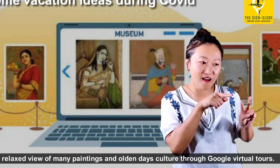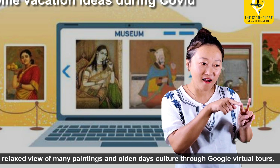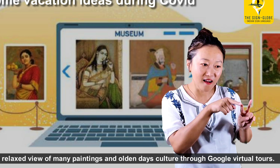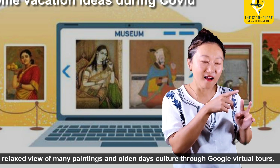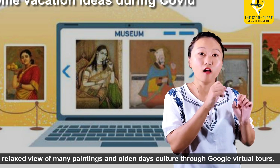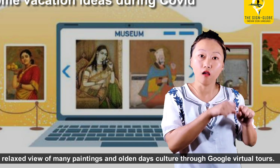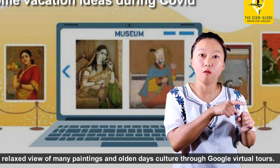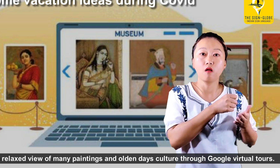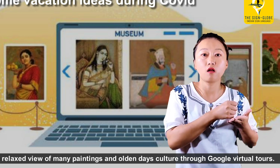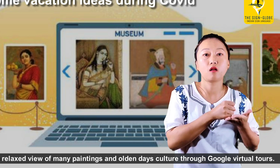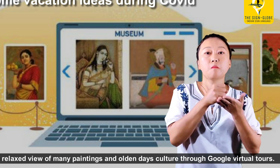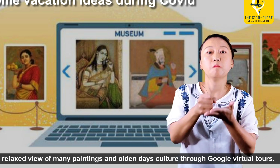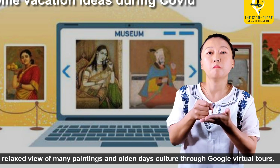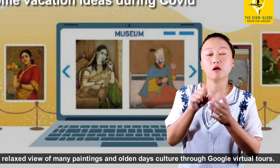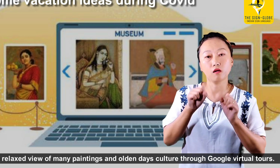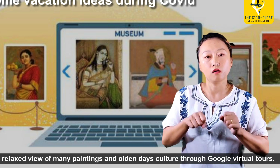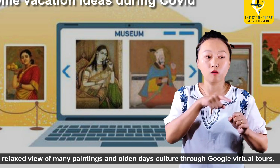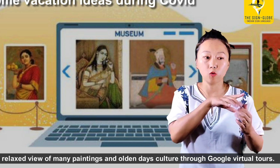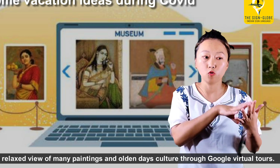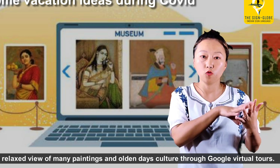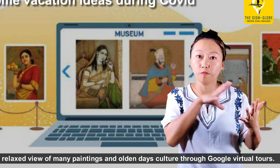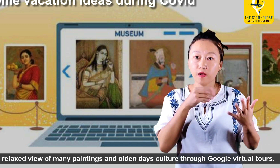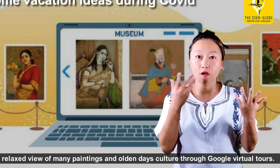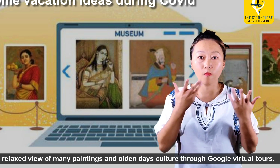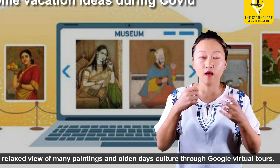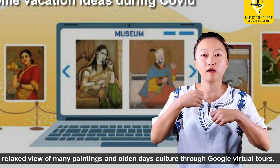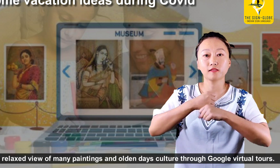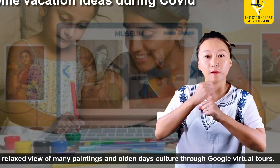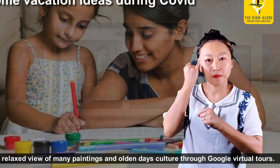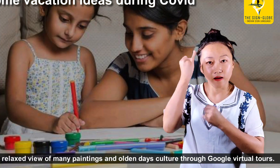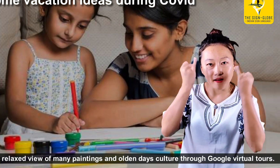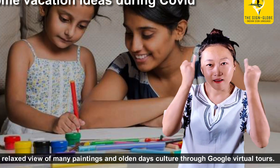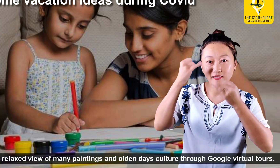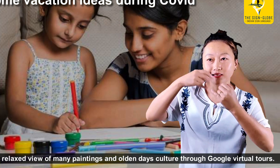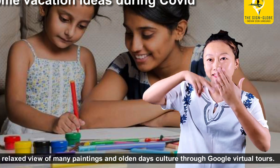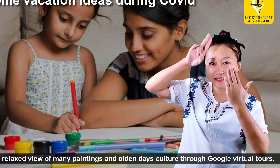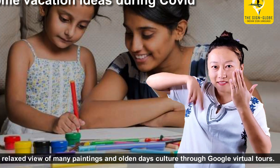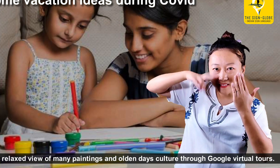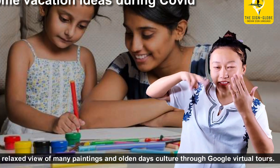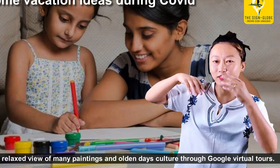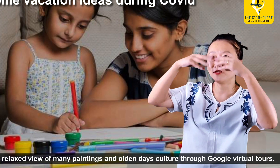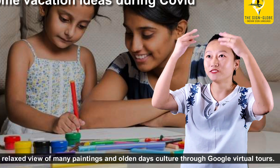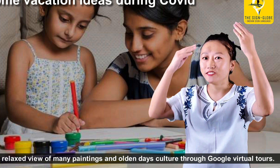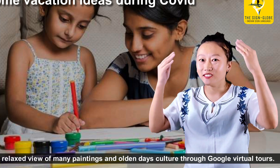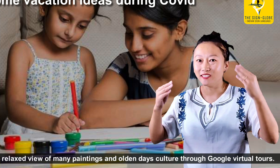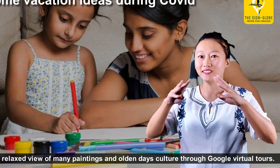Have a relaxed view of many paintings and olden days culture through Google virtual tours.